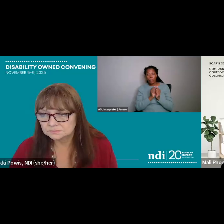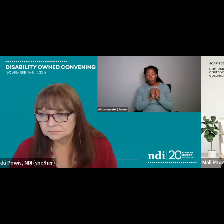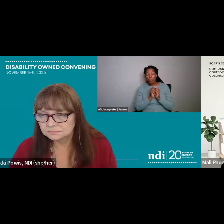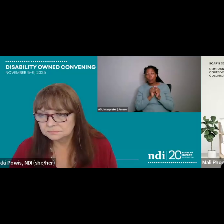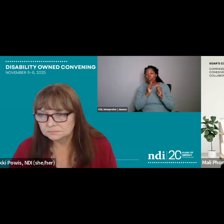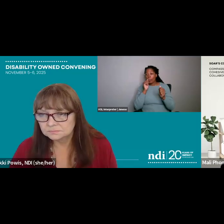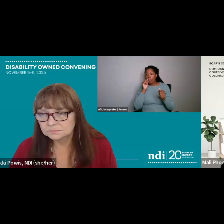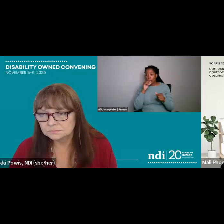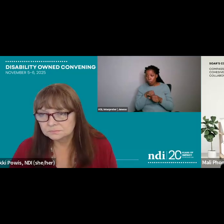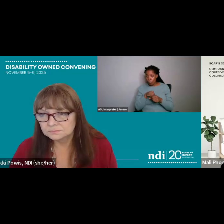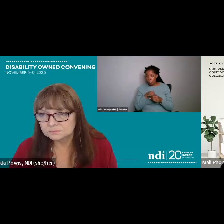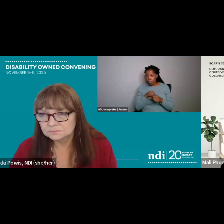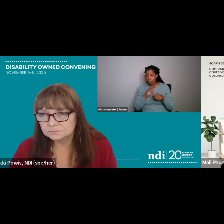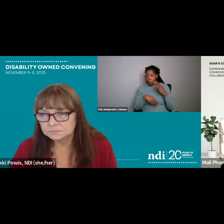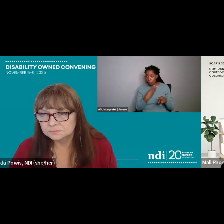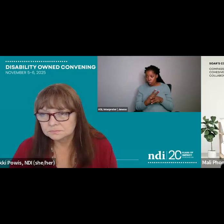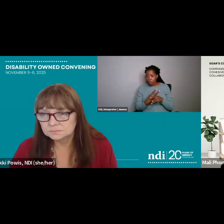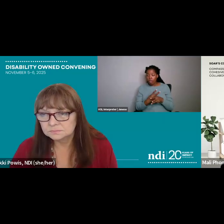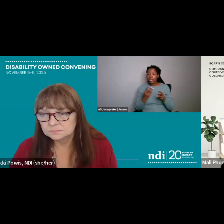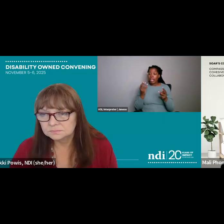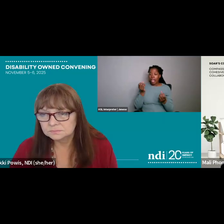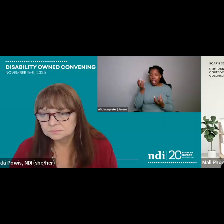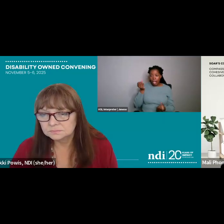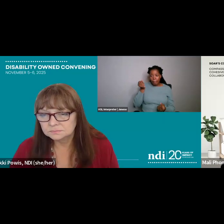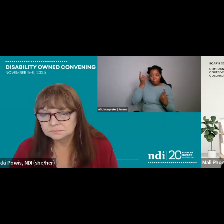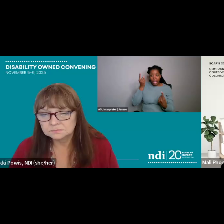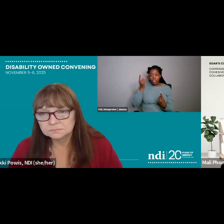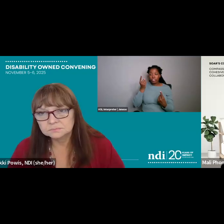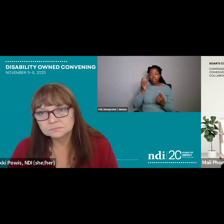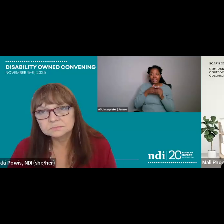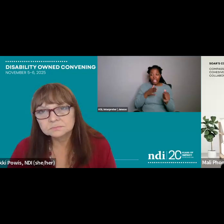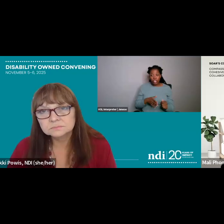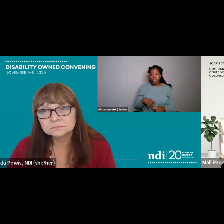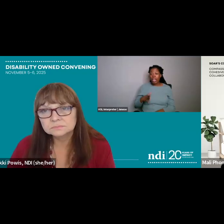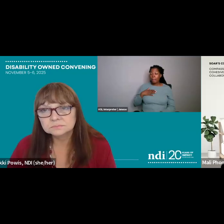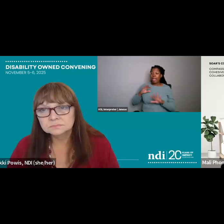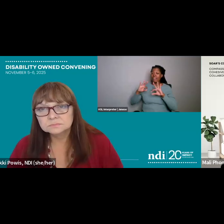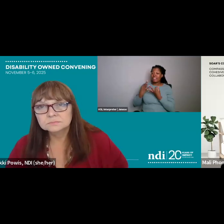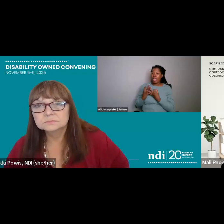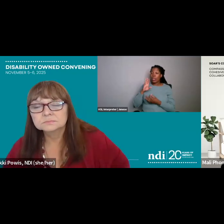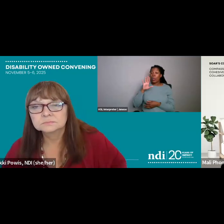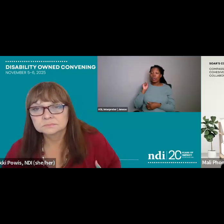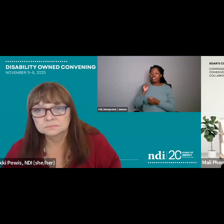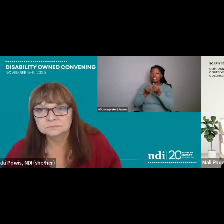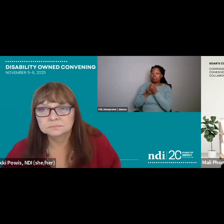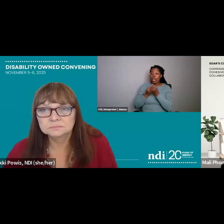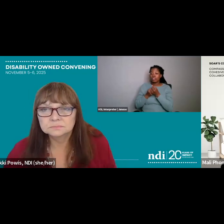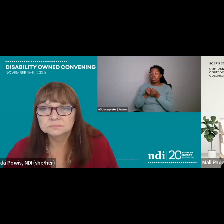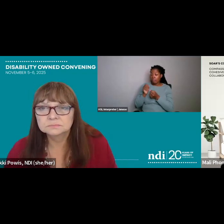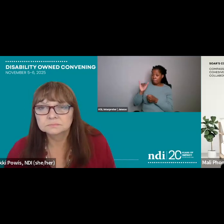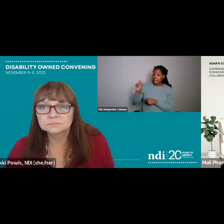from when my family was sponsored by a church in Maryland from the refugee